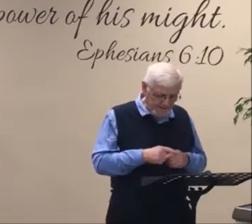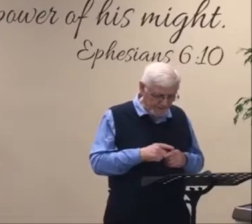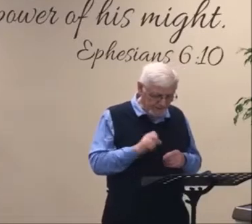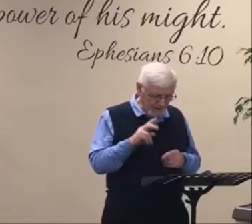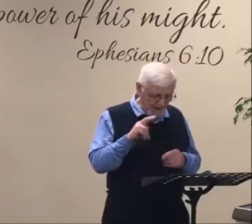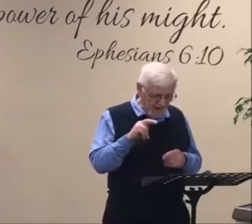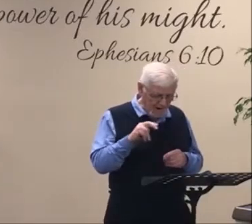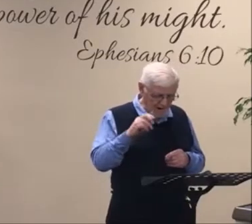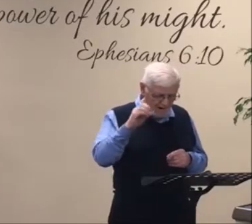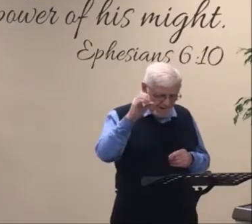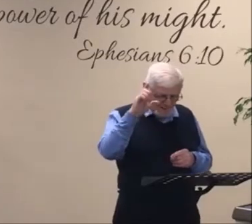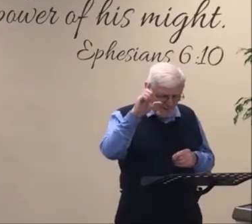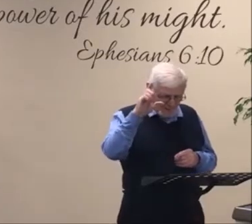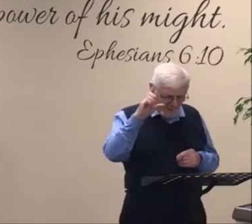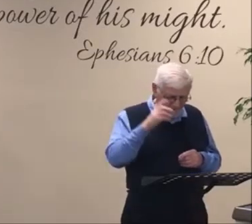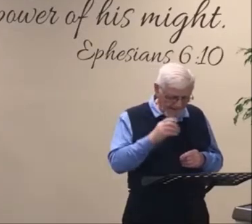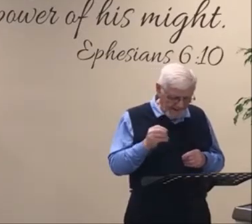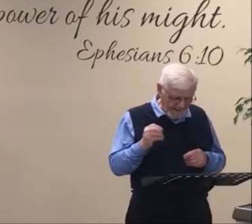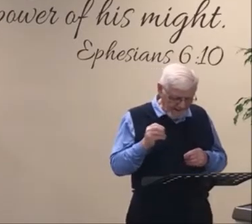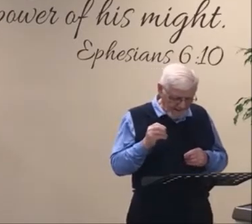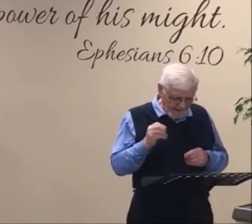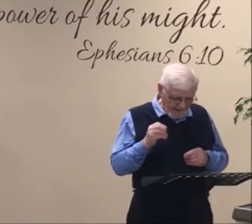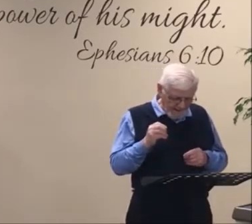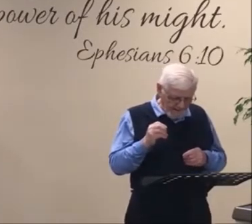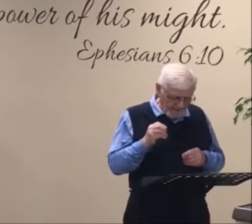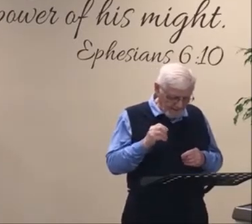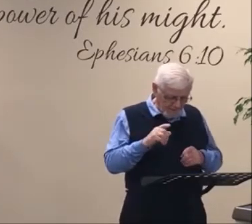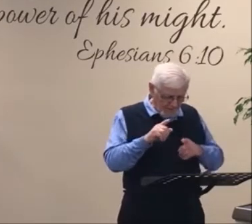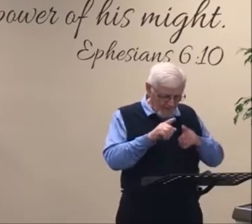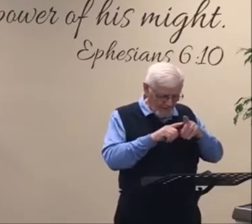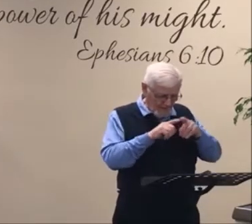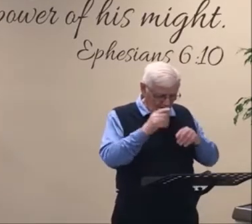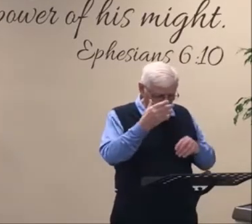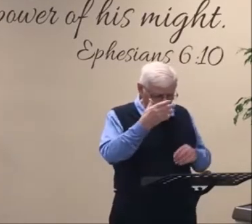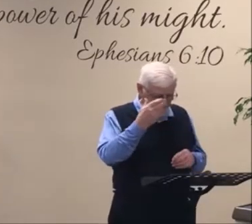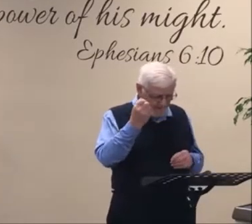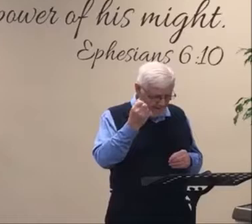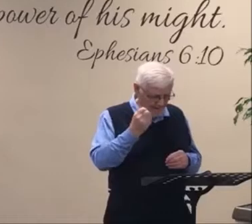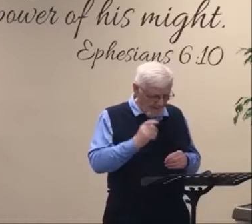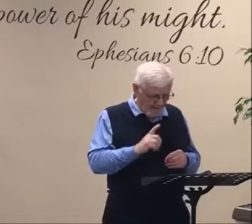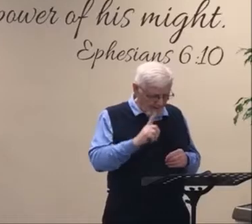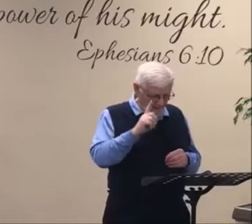sky, sun, moon, and stars for God,